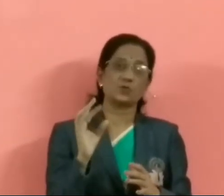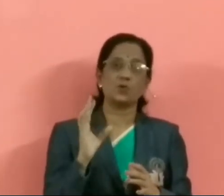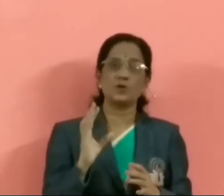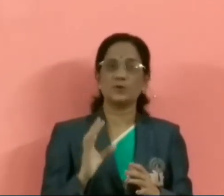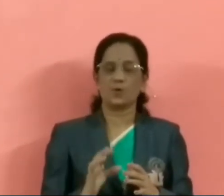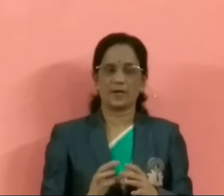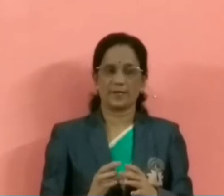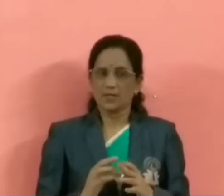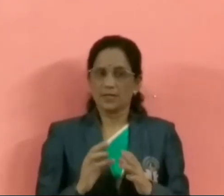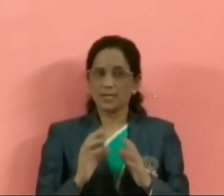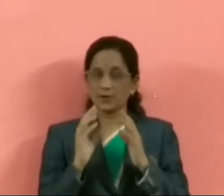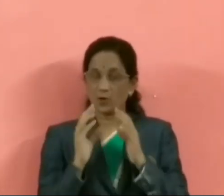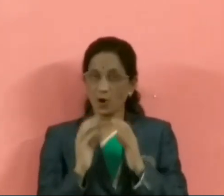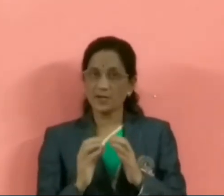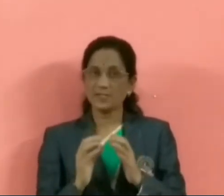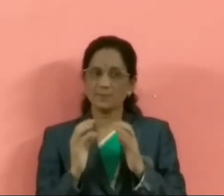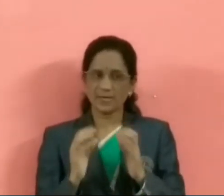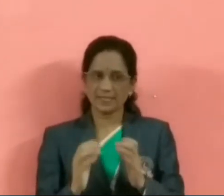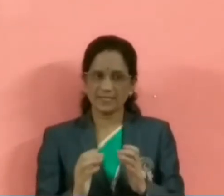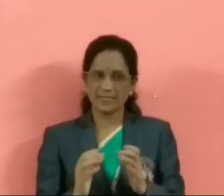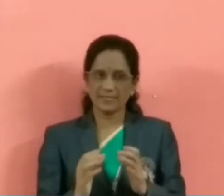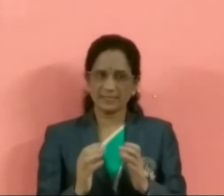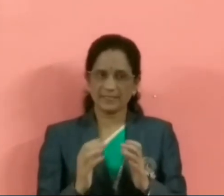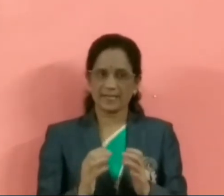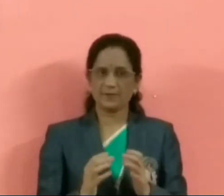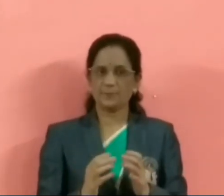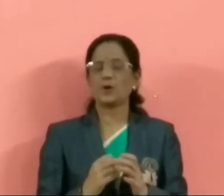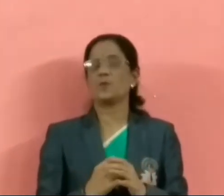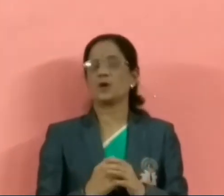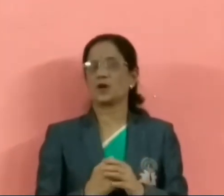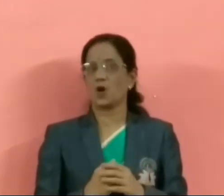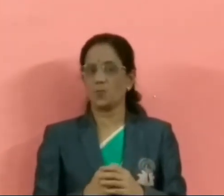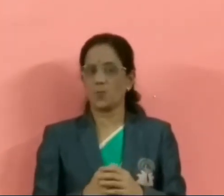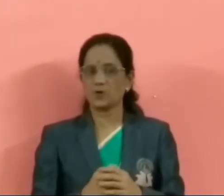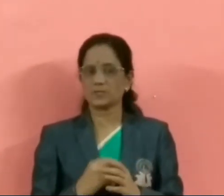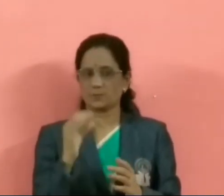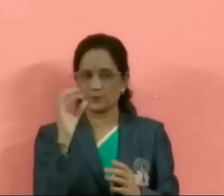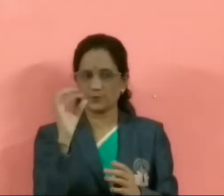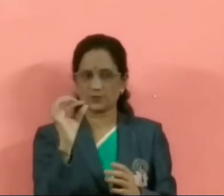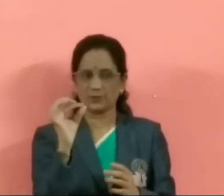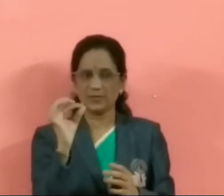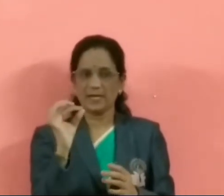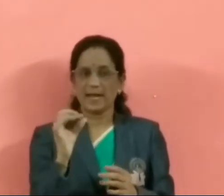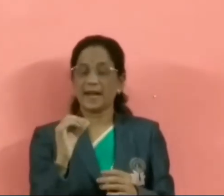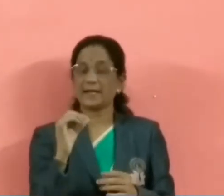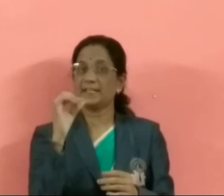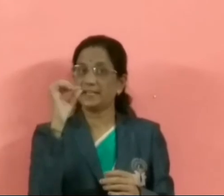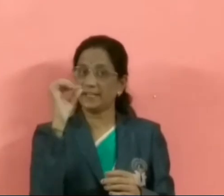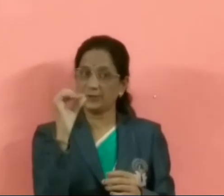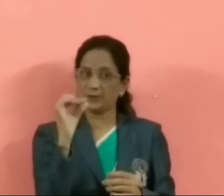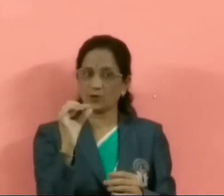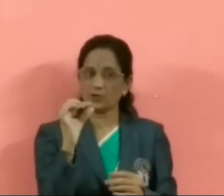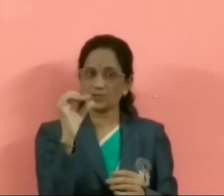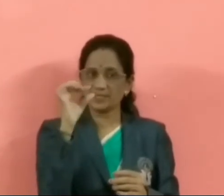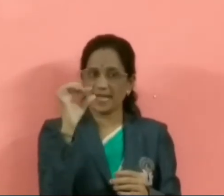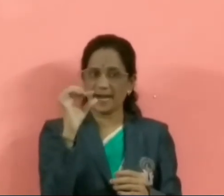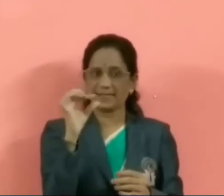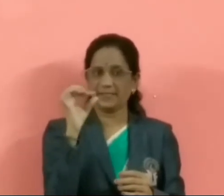8-year-old boy. He got the material taken from a cowpox pustule and he introduced that into